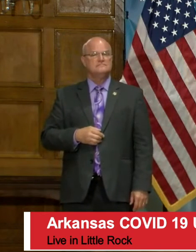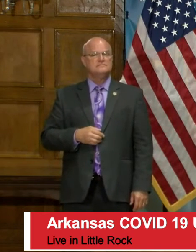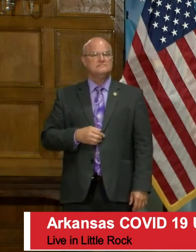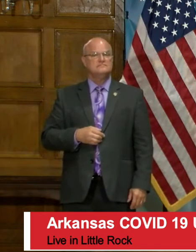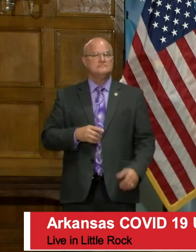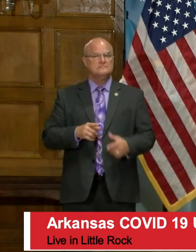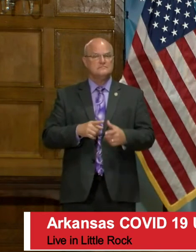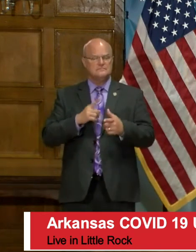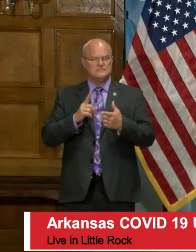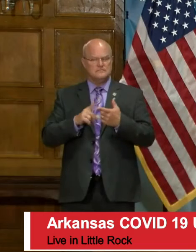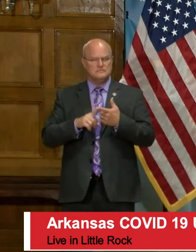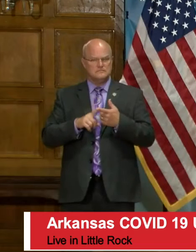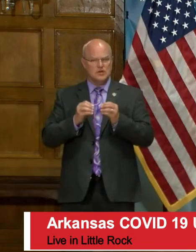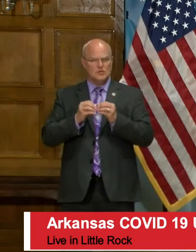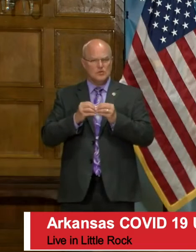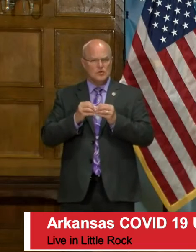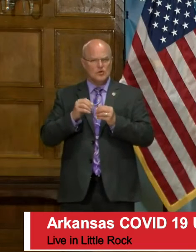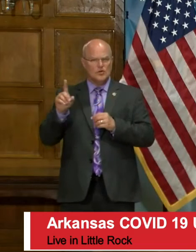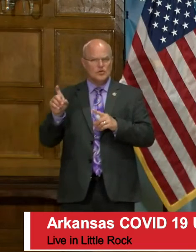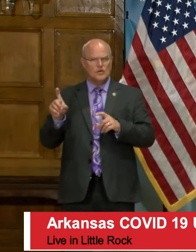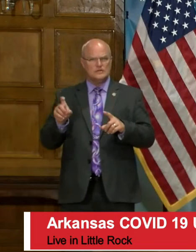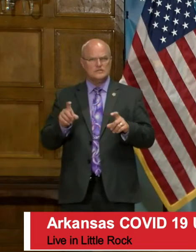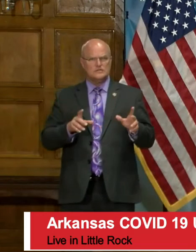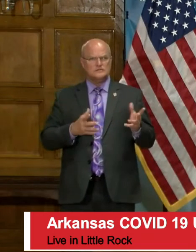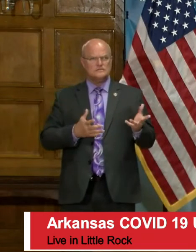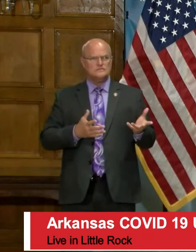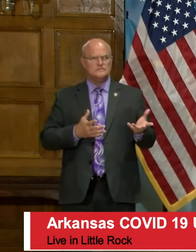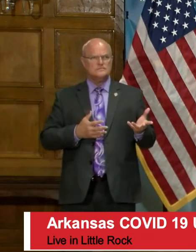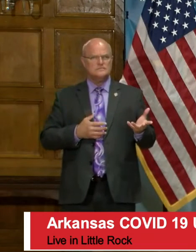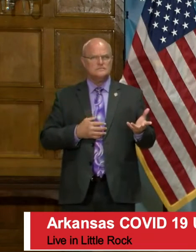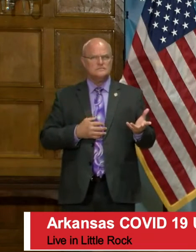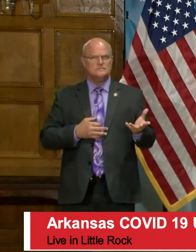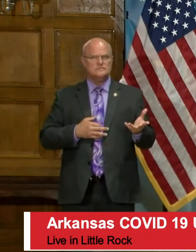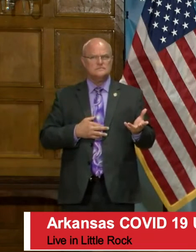And then was there any other question?